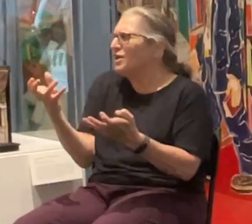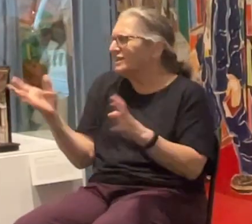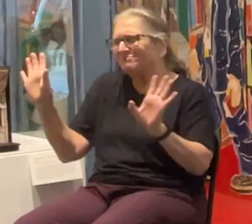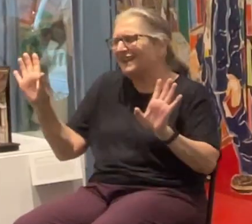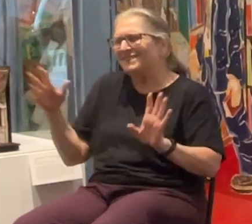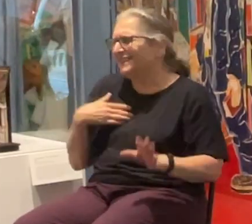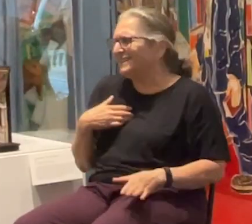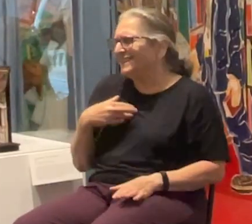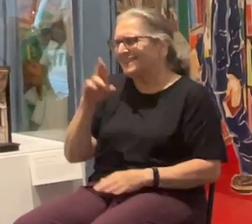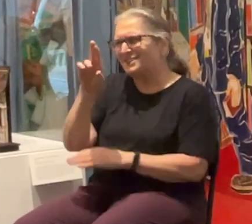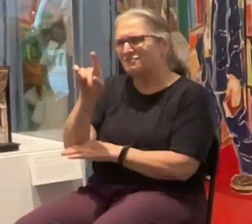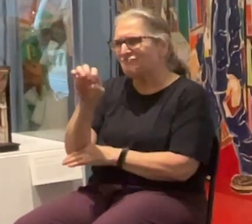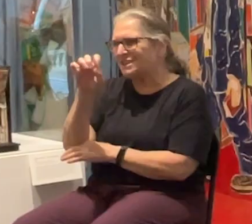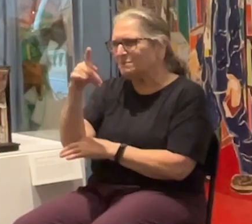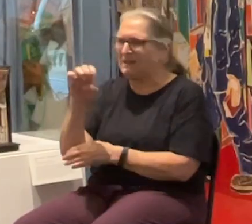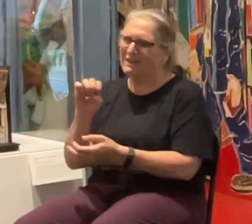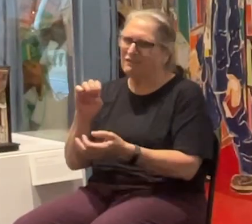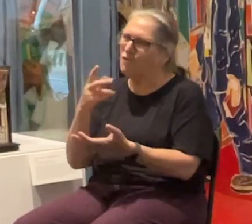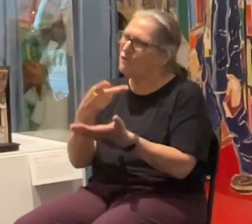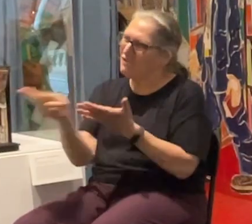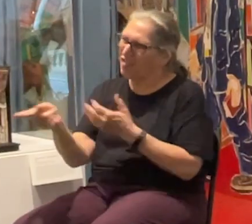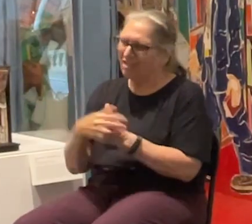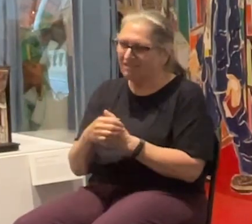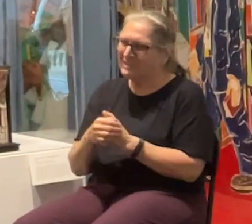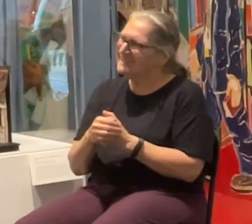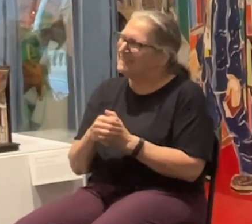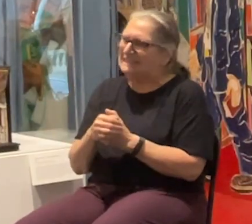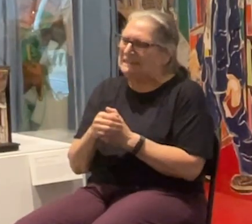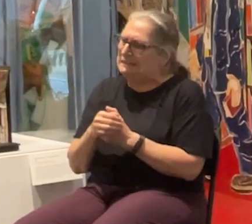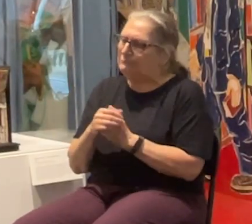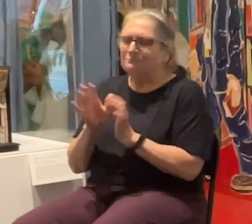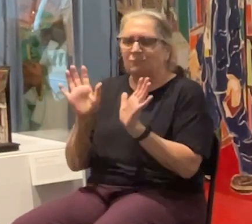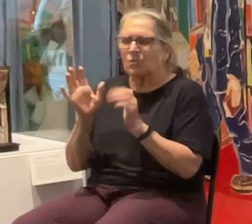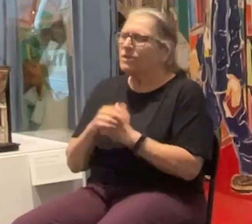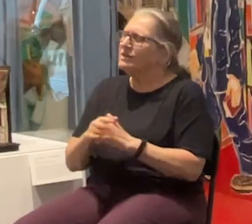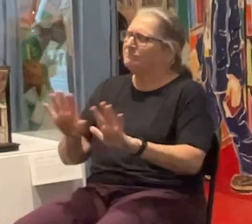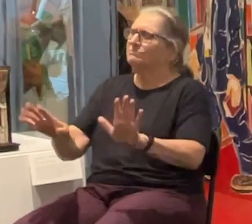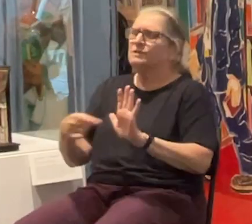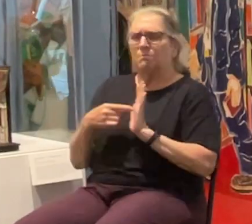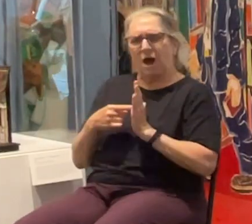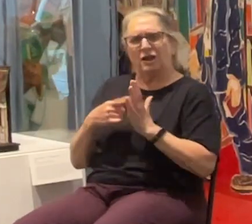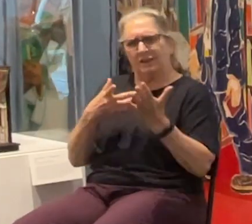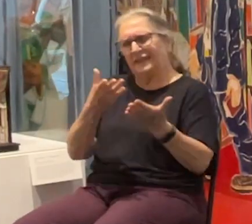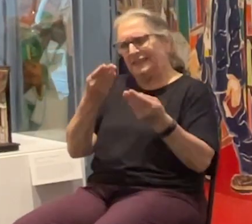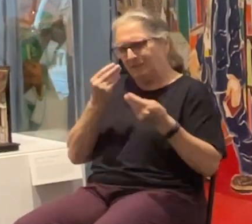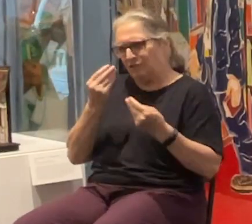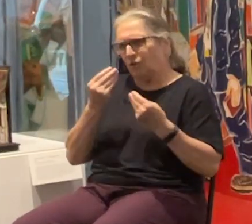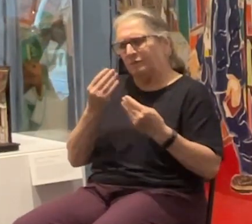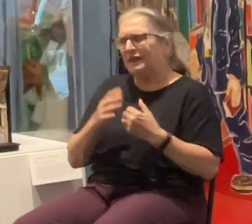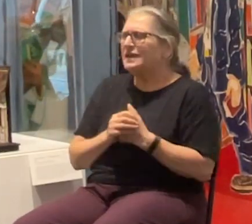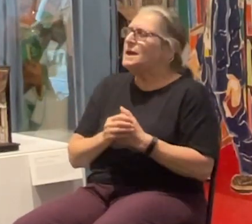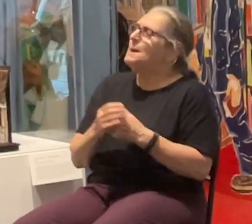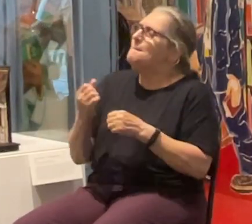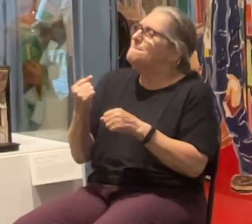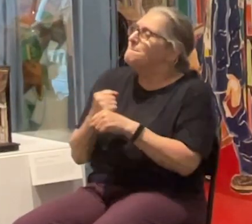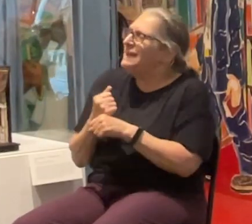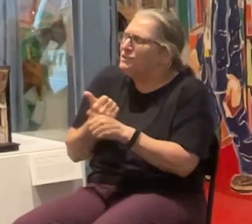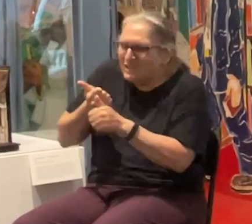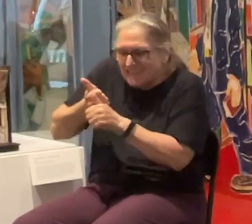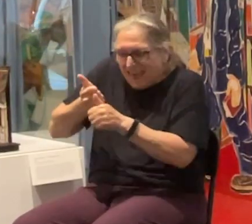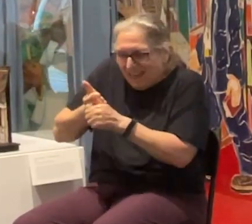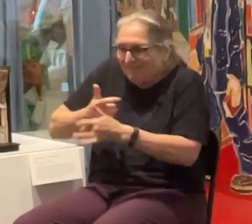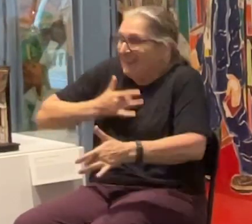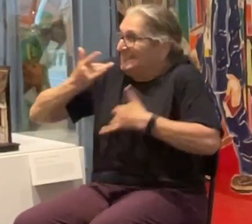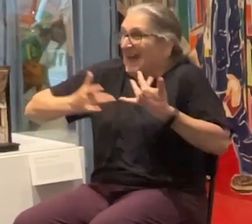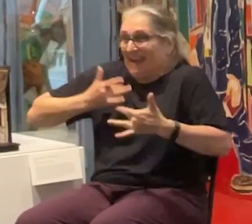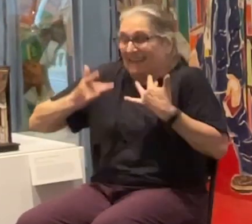opinion. So it's really just the model, like, make yourself as excited about what you're doing as possible, and